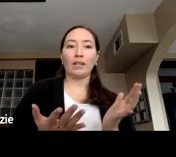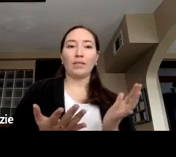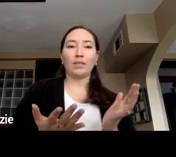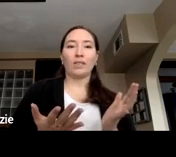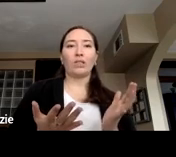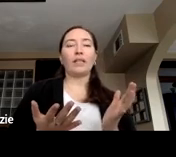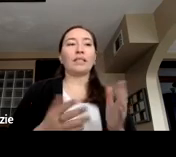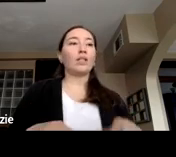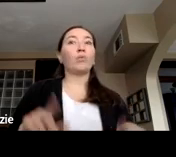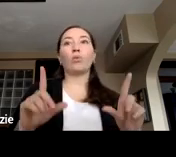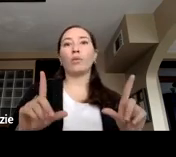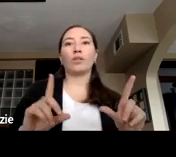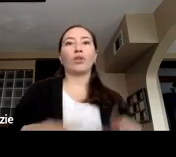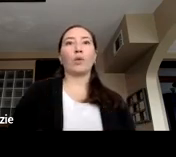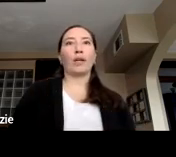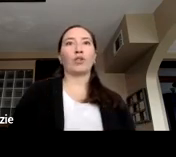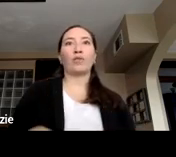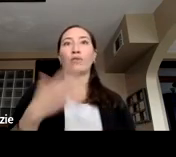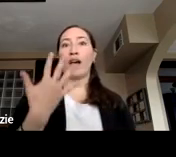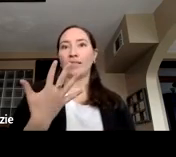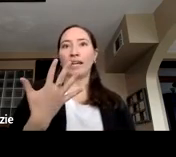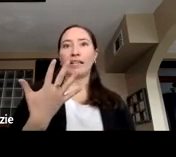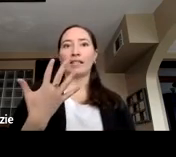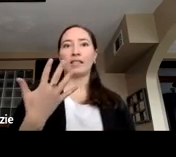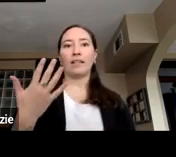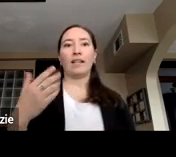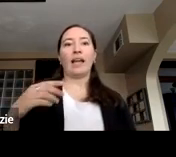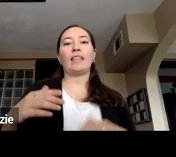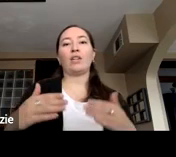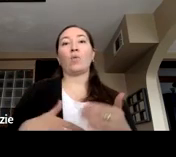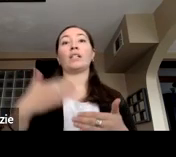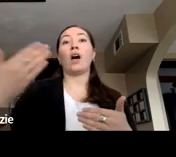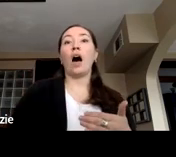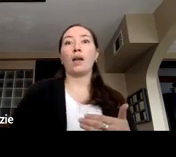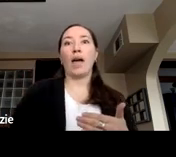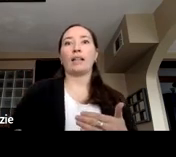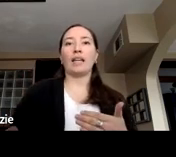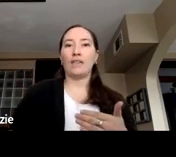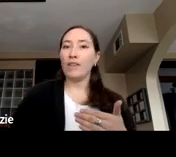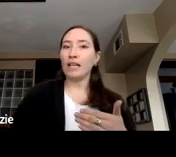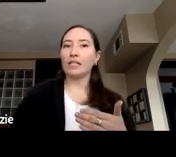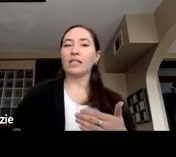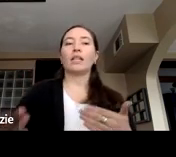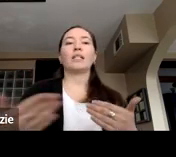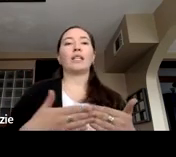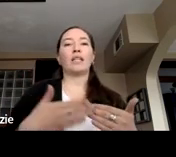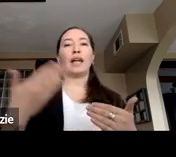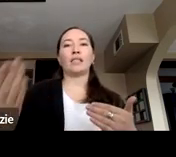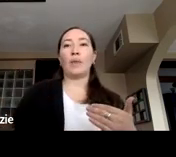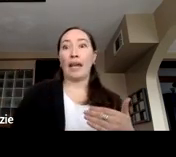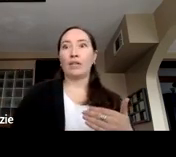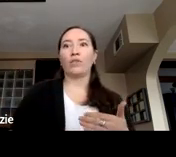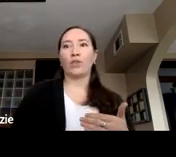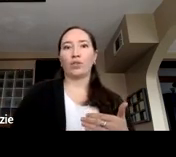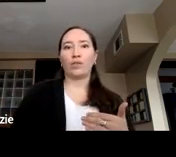respondent, so let's say you only want to show a picture for 5 seconds, and then you want it to automatically advance to the